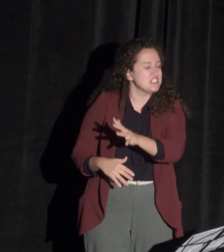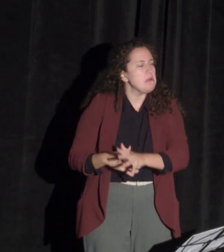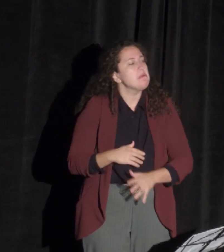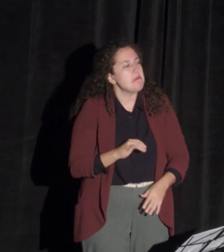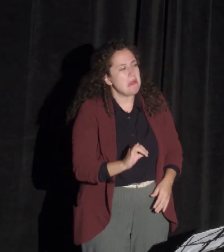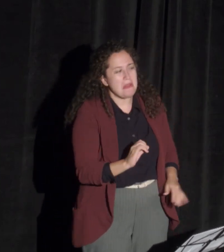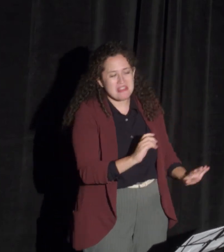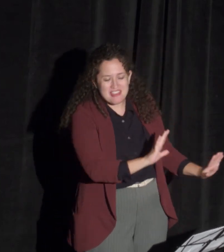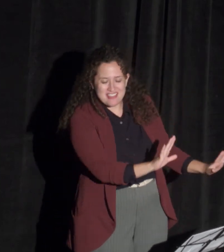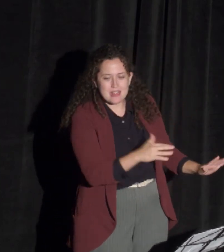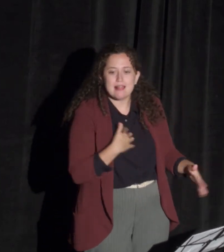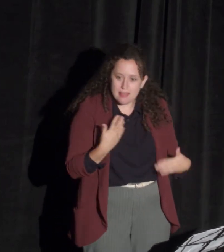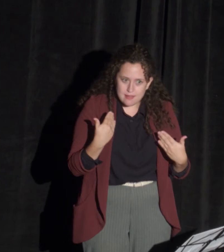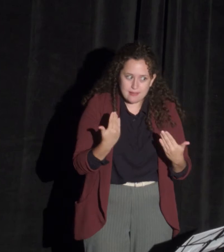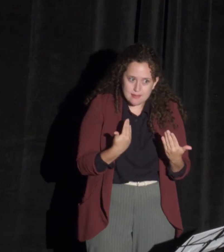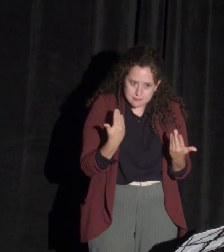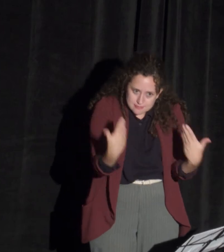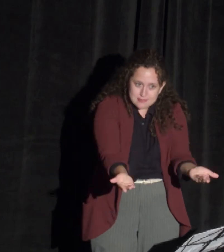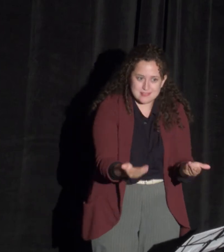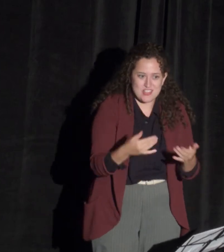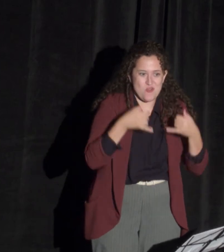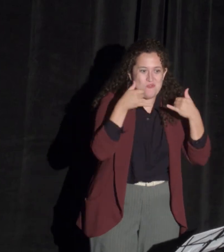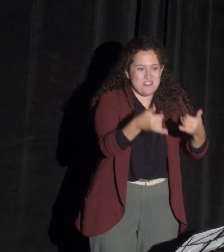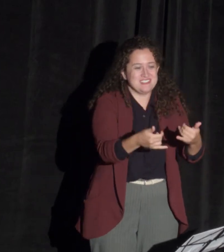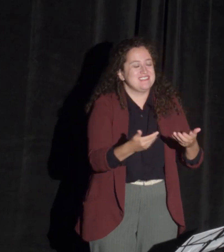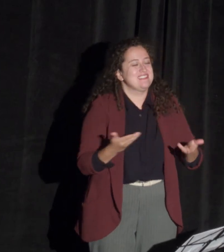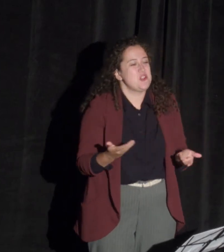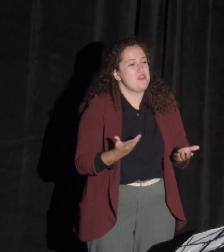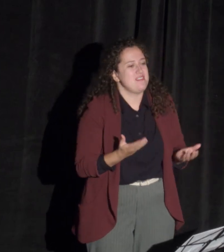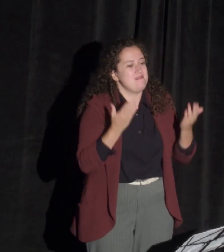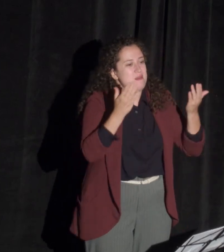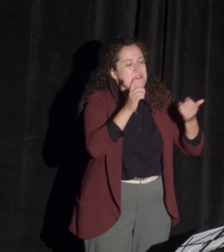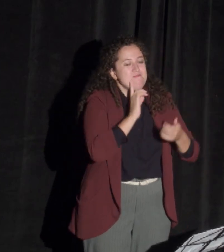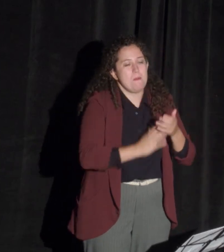Let's get to the award. Here are the nominees for Best Editor Short Form.